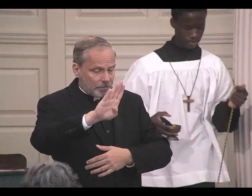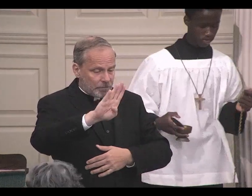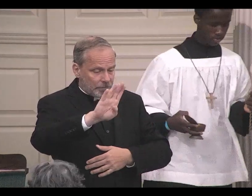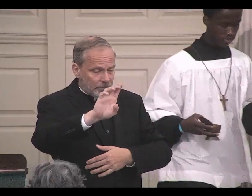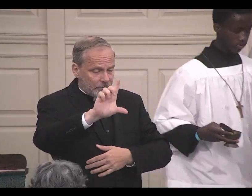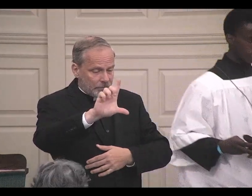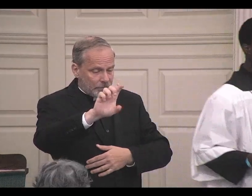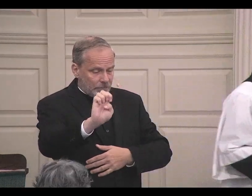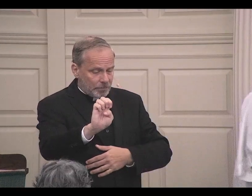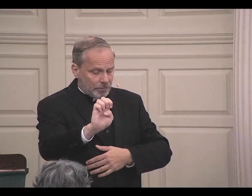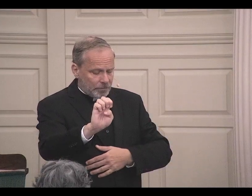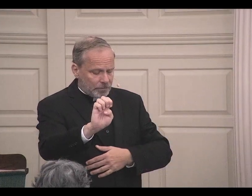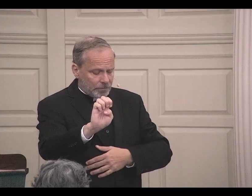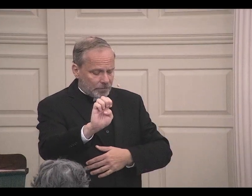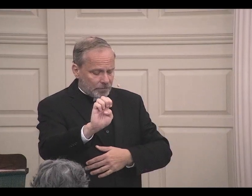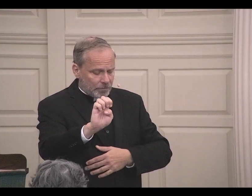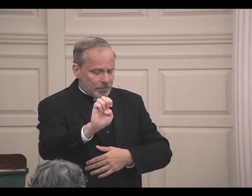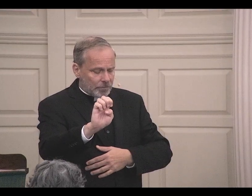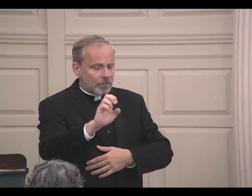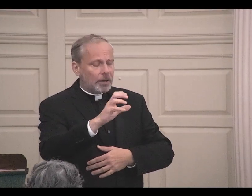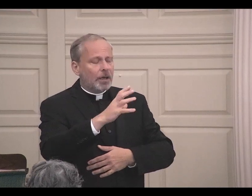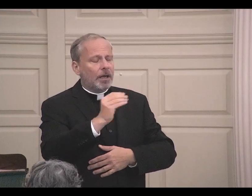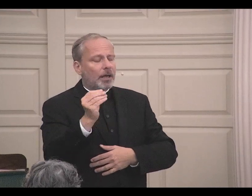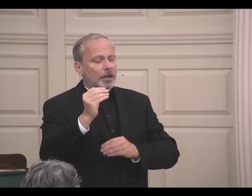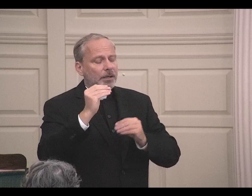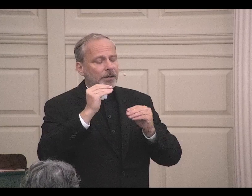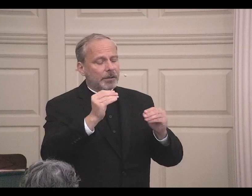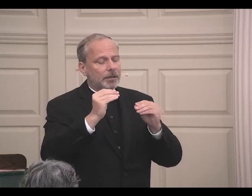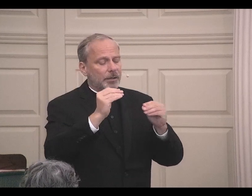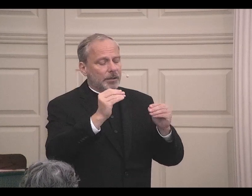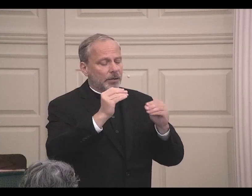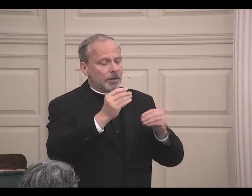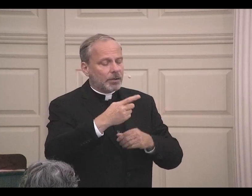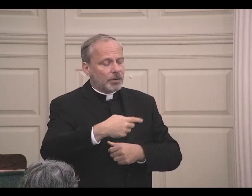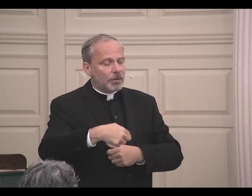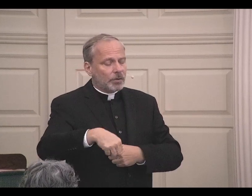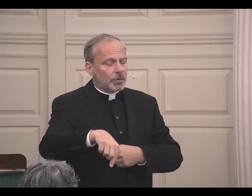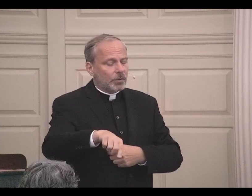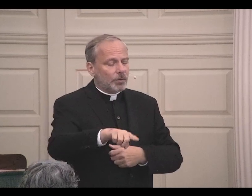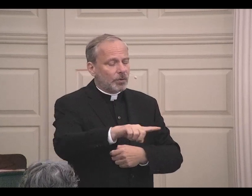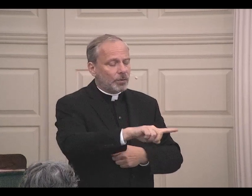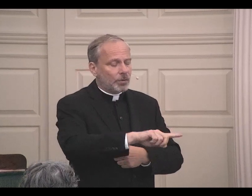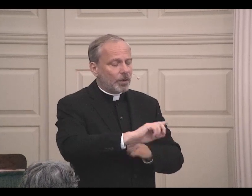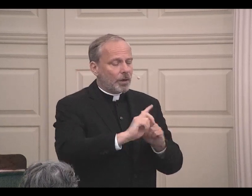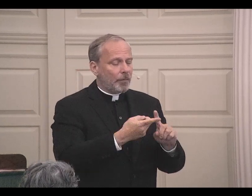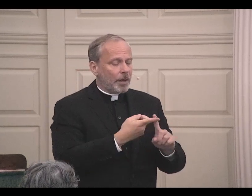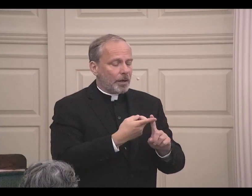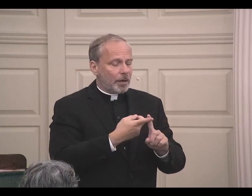utter hidden lessons of the past. I am